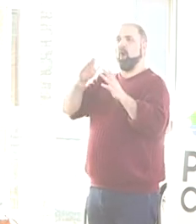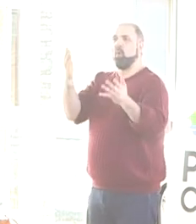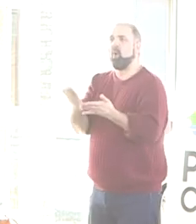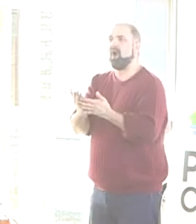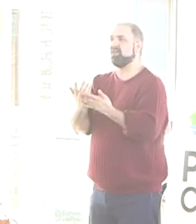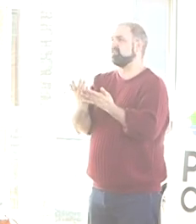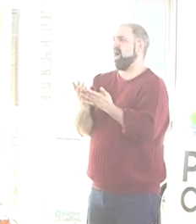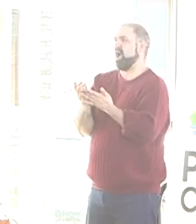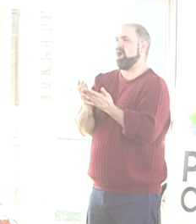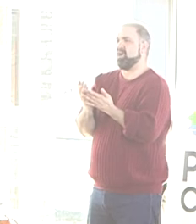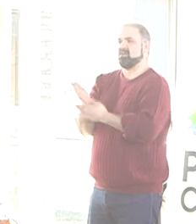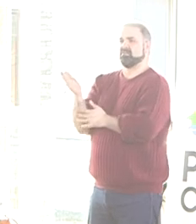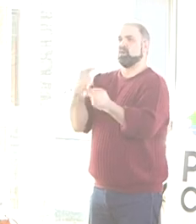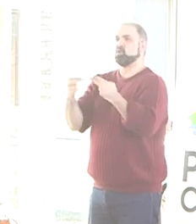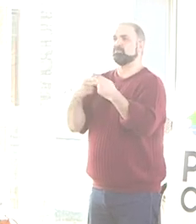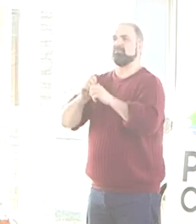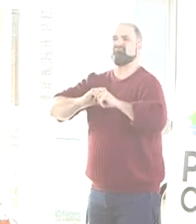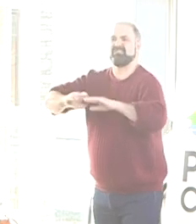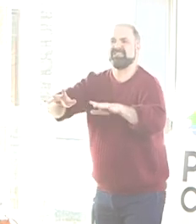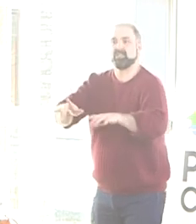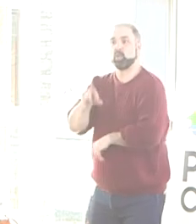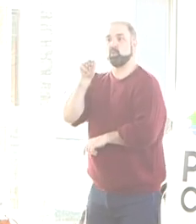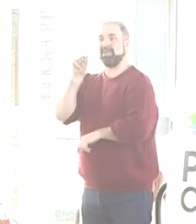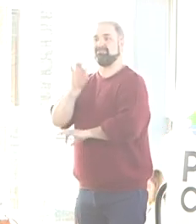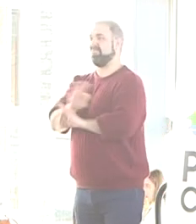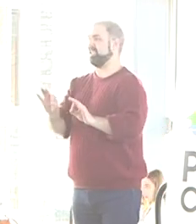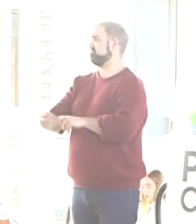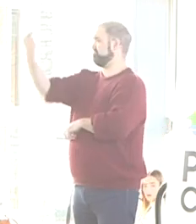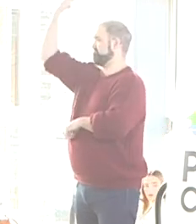right. Yeah. You know, it was a very different dynamic.